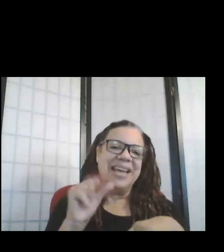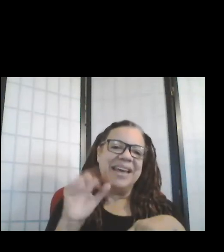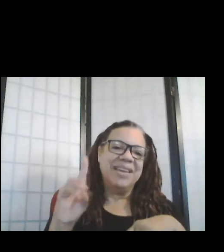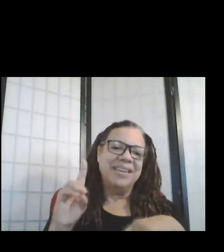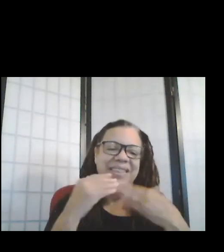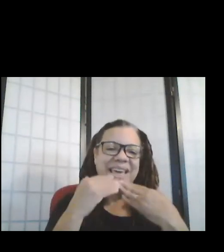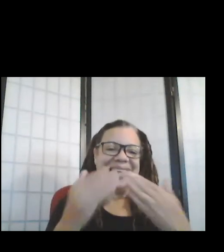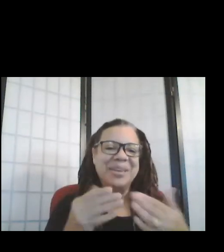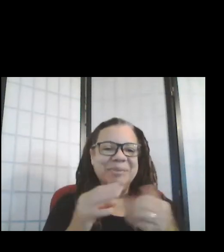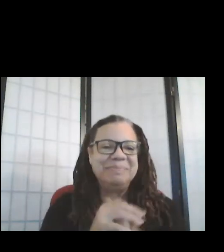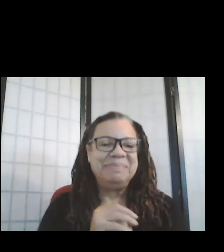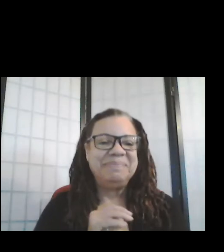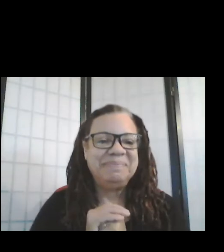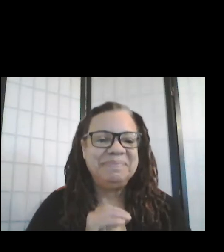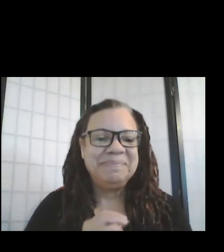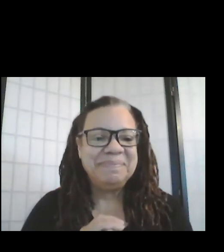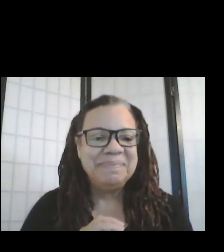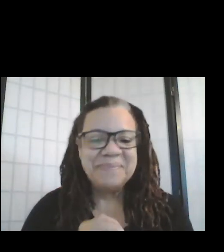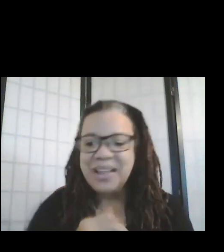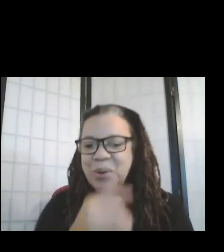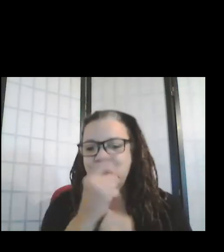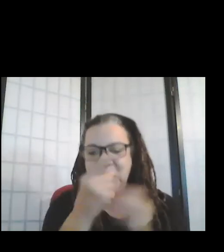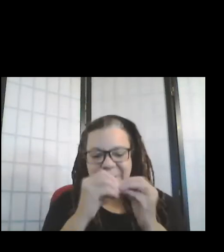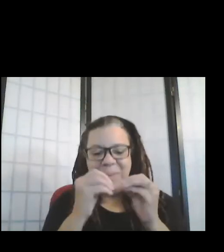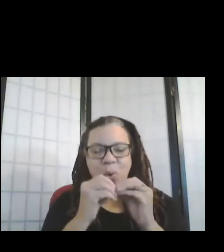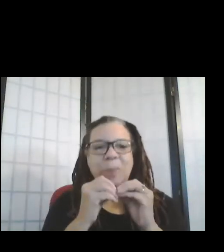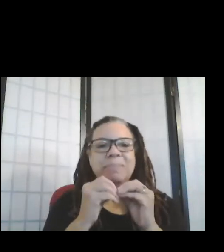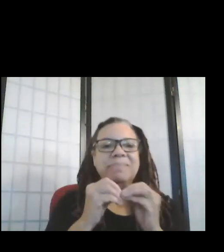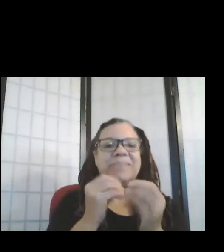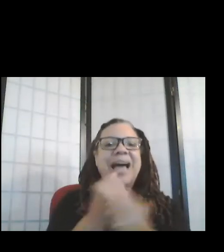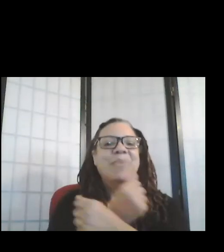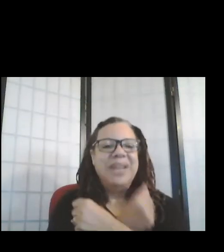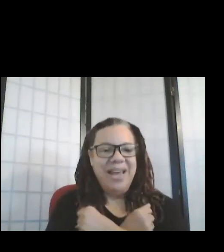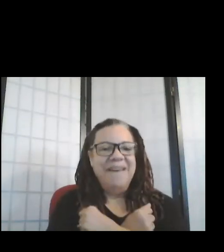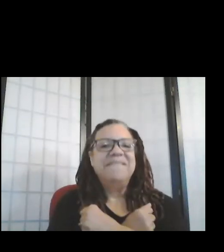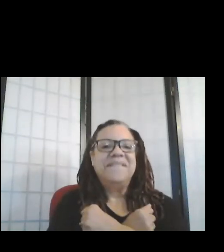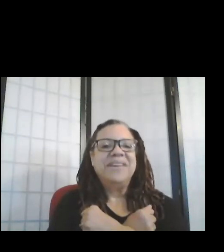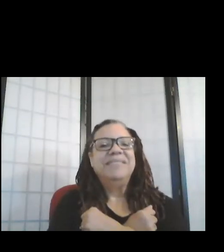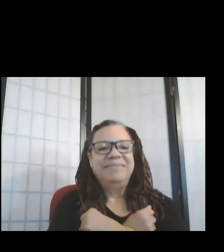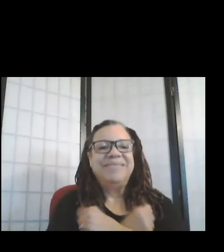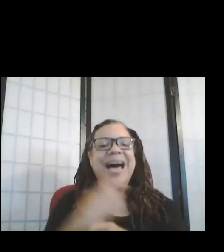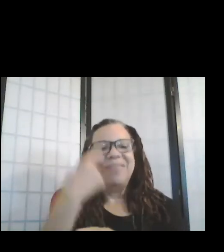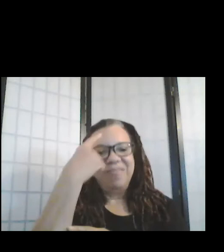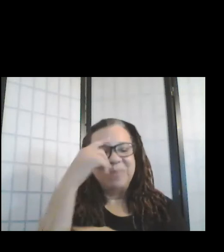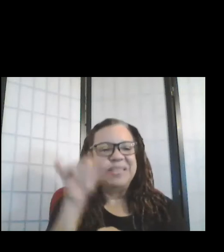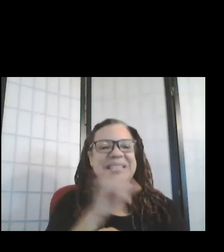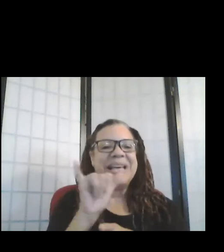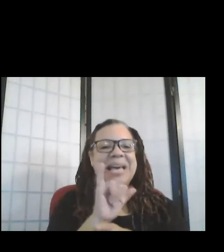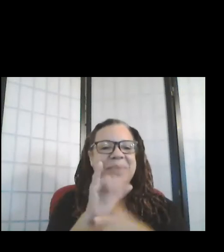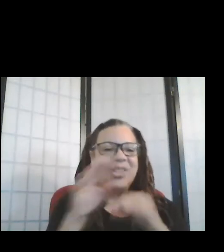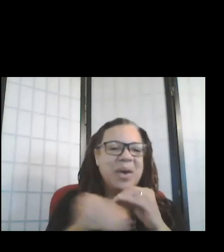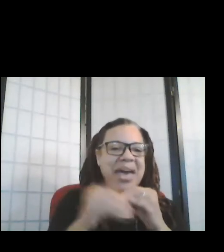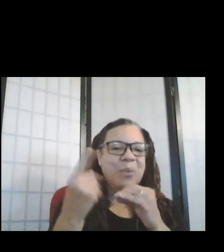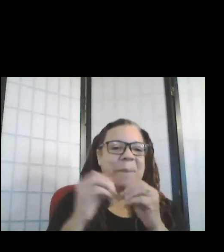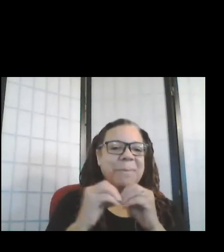Okay. Maybe we have time for one short one. I would love to do that. I was just thinking the same thing, David. Okay.